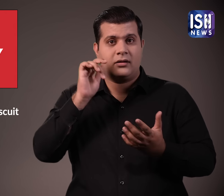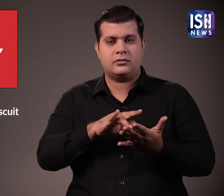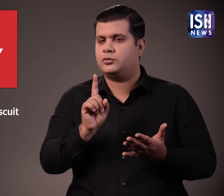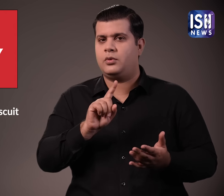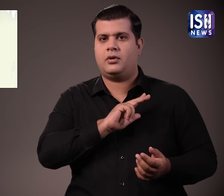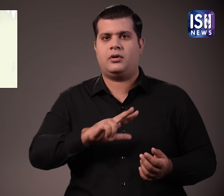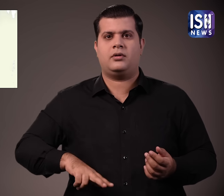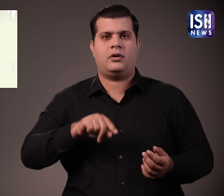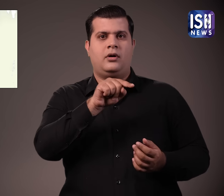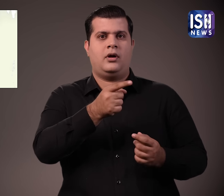Karnataka.